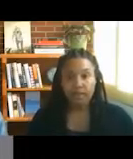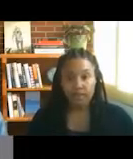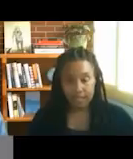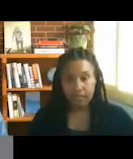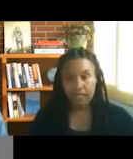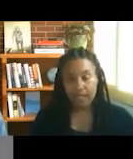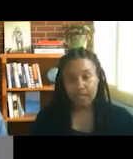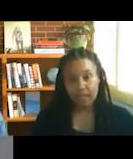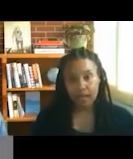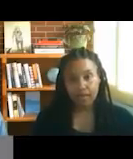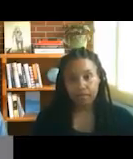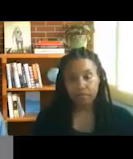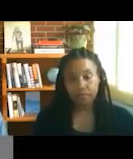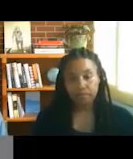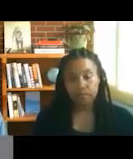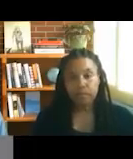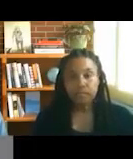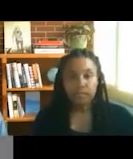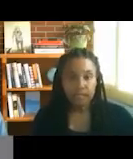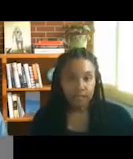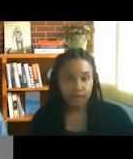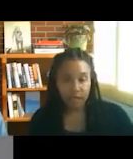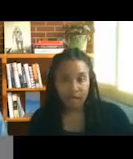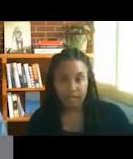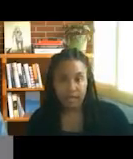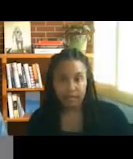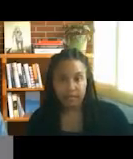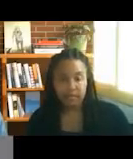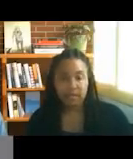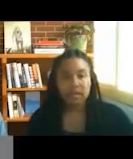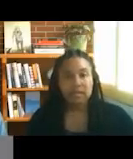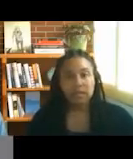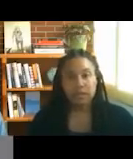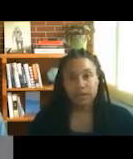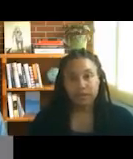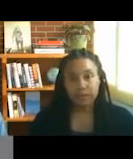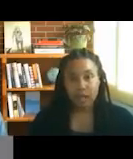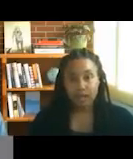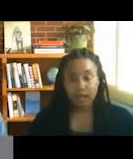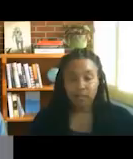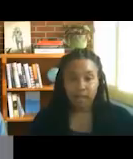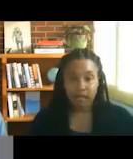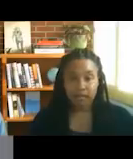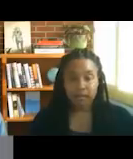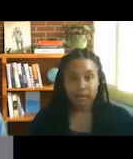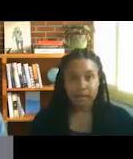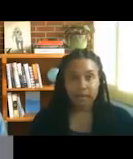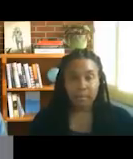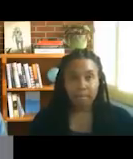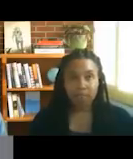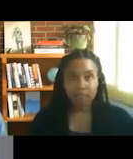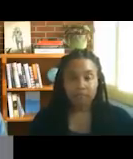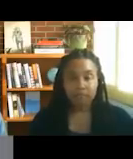may have the same exact sign, but a different context. So if we're talking about